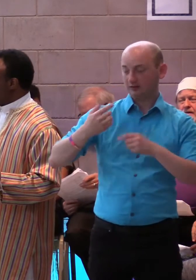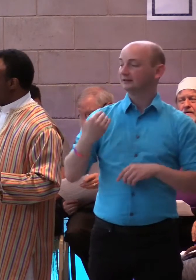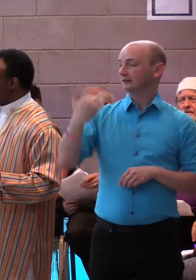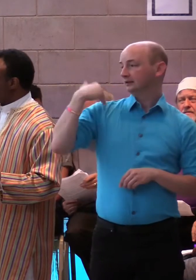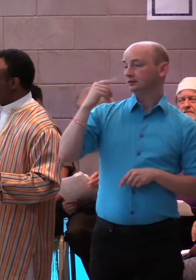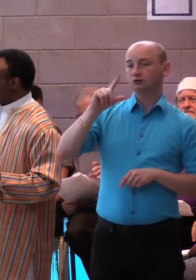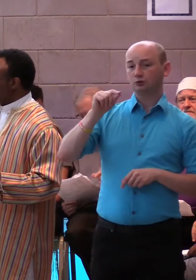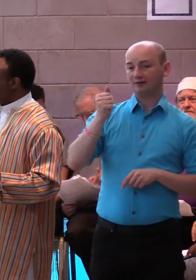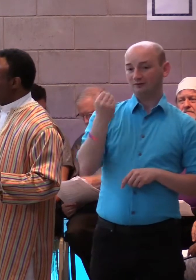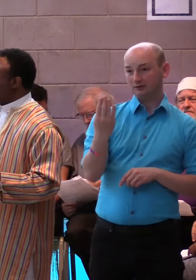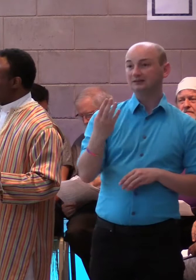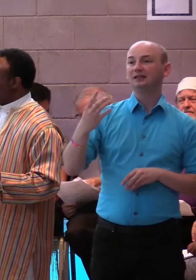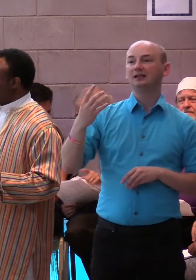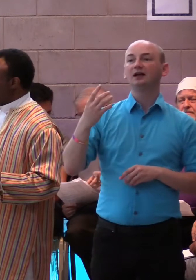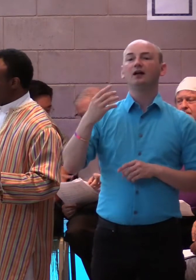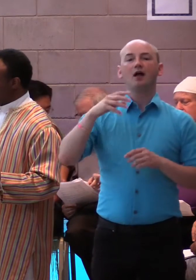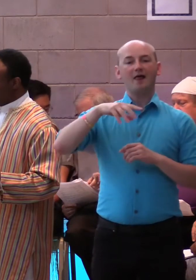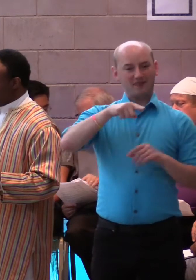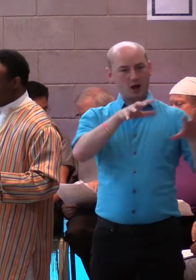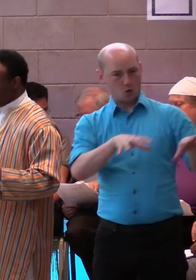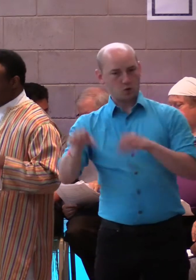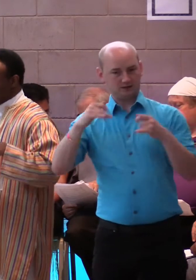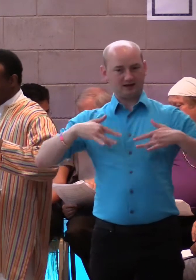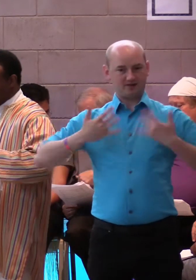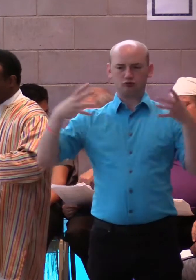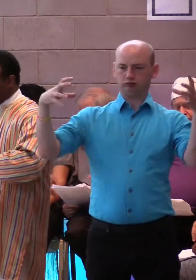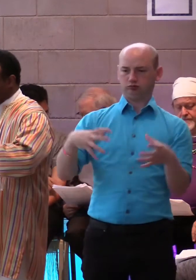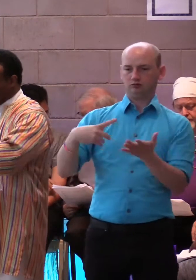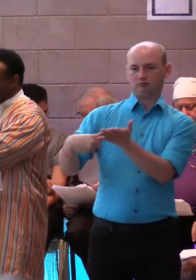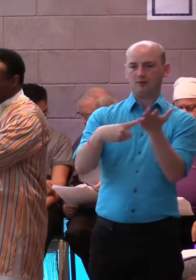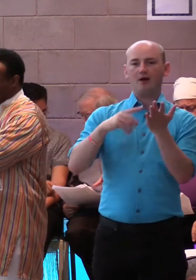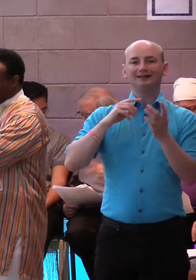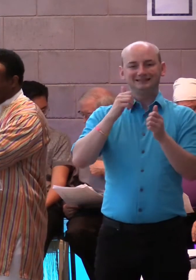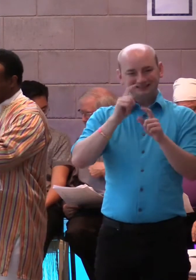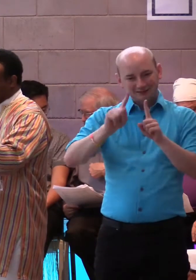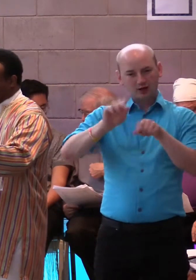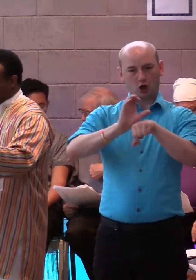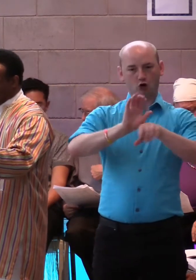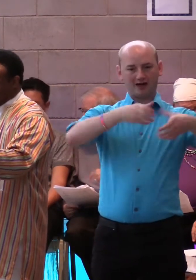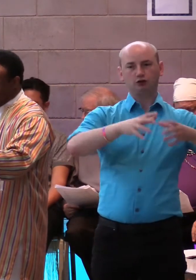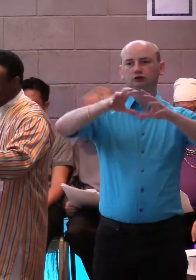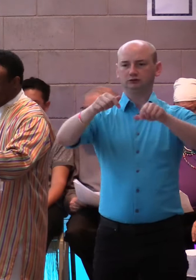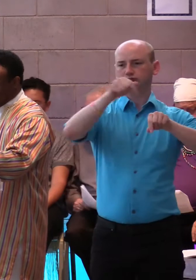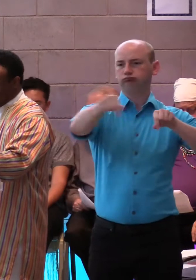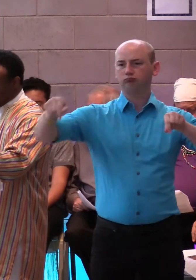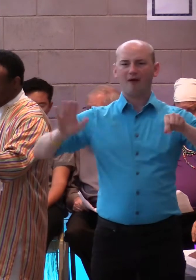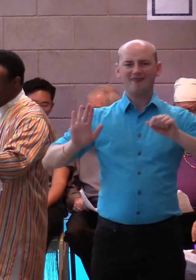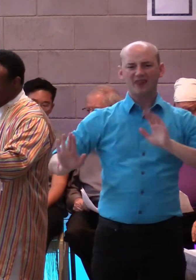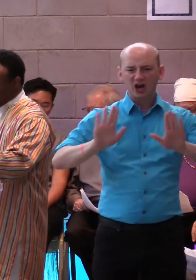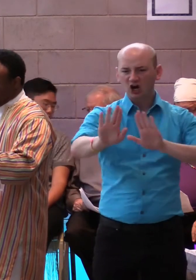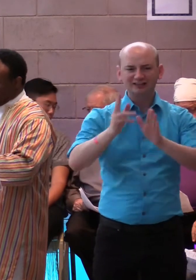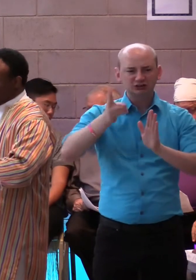2014, they brought us together to talk about the histories of our congregations. And you have just a taste of that information in your